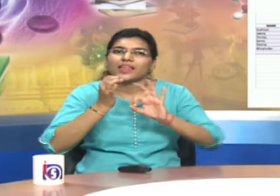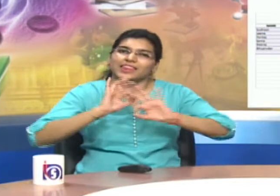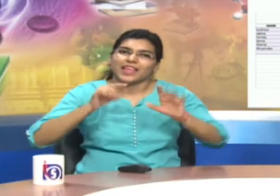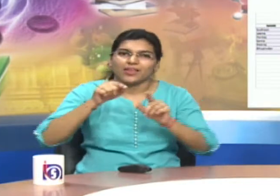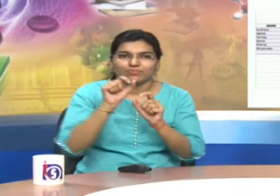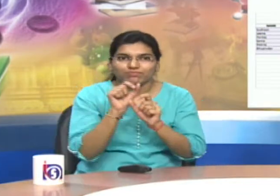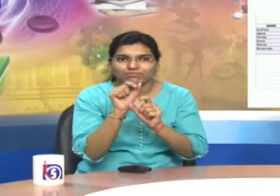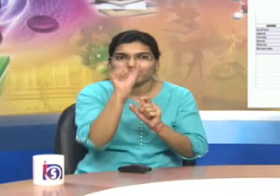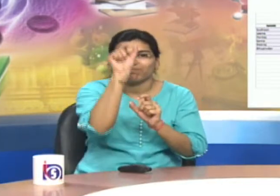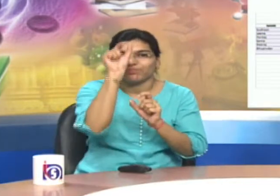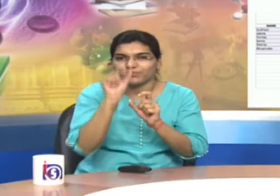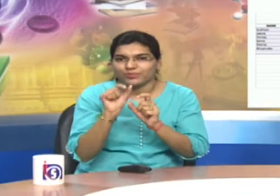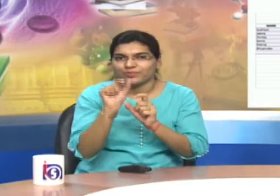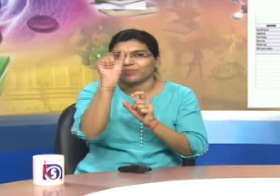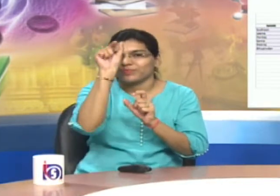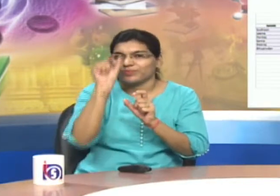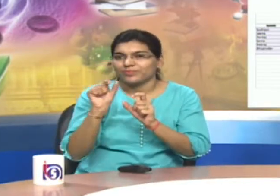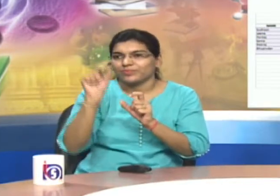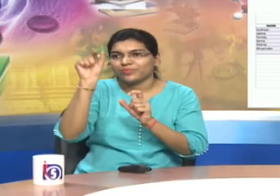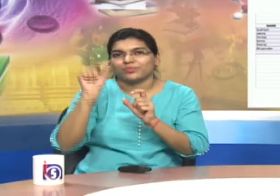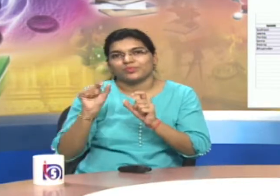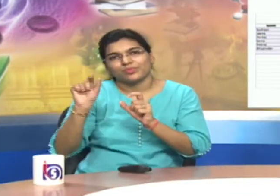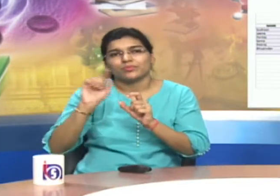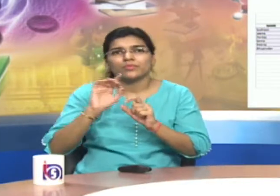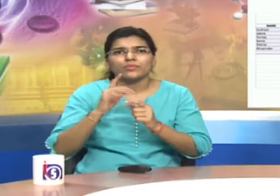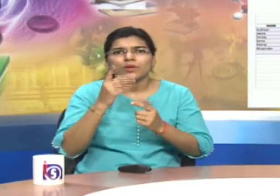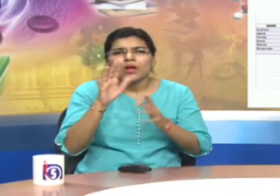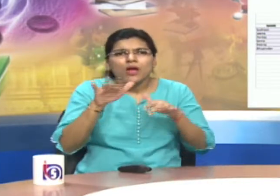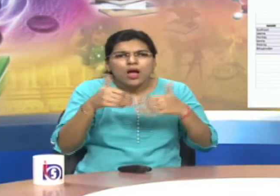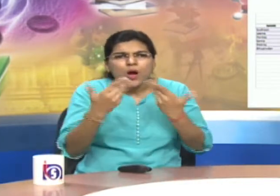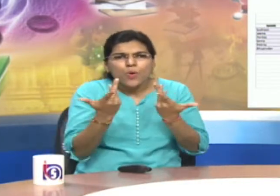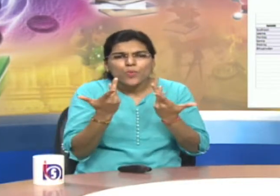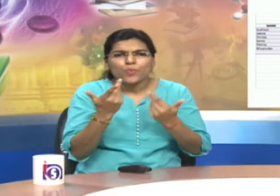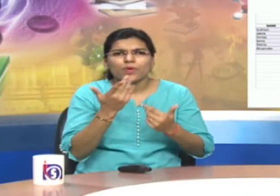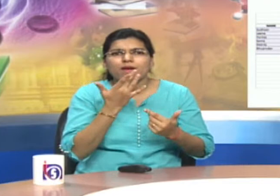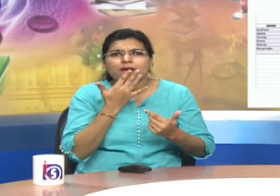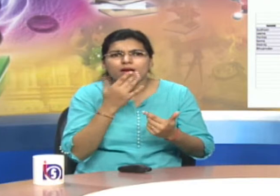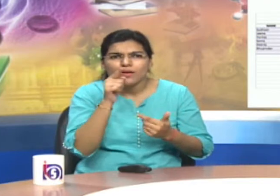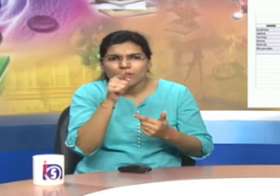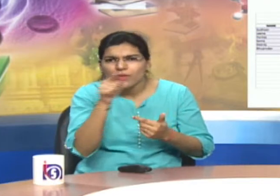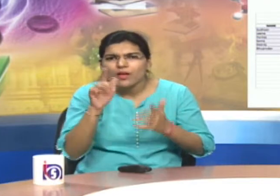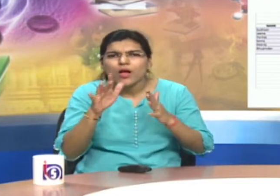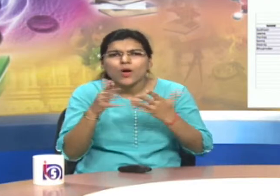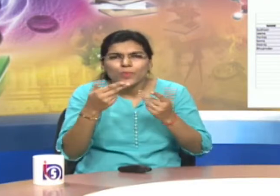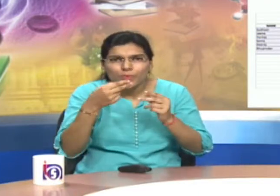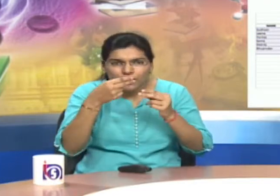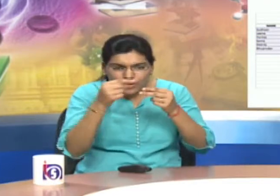can understand the marks of the student.